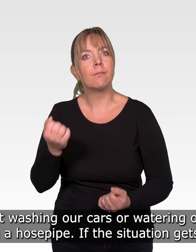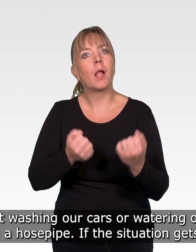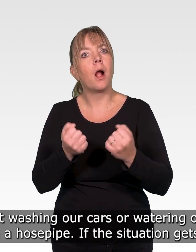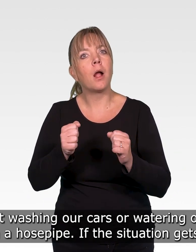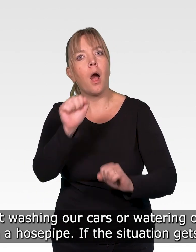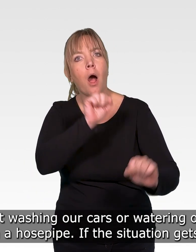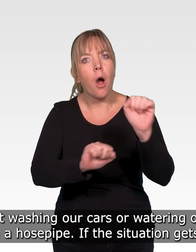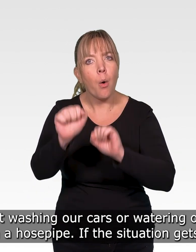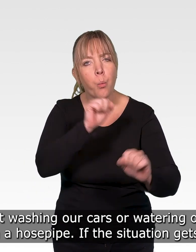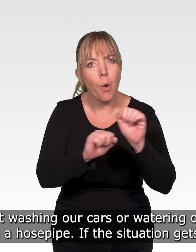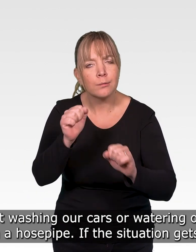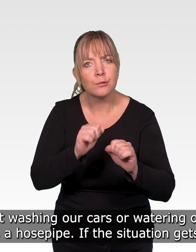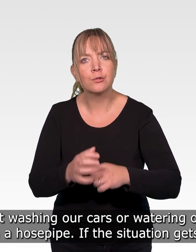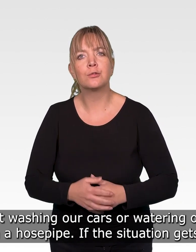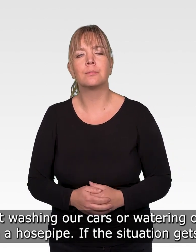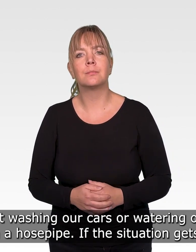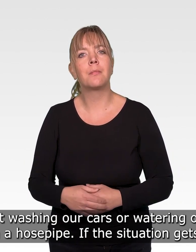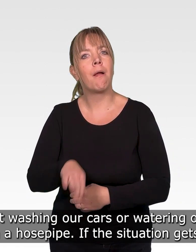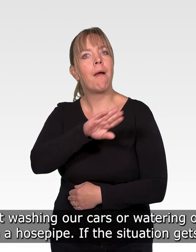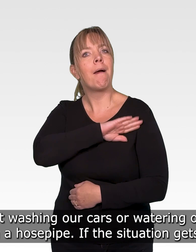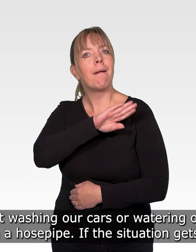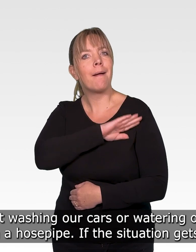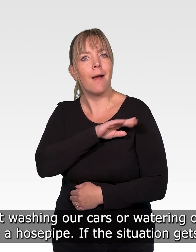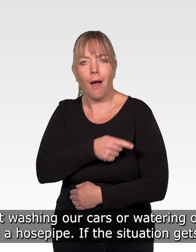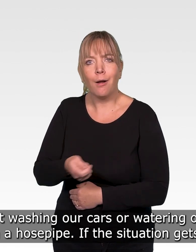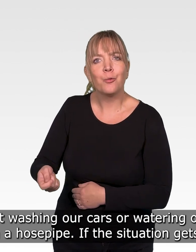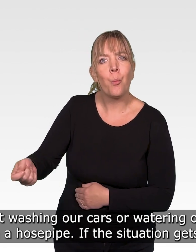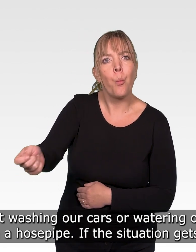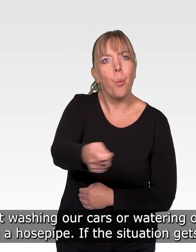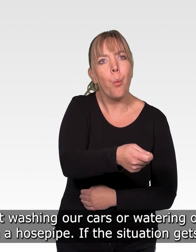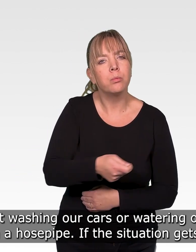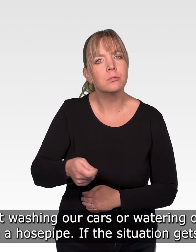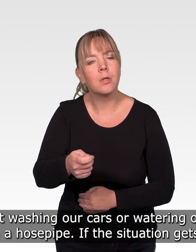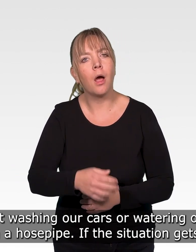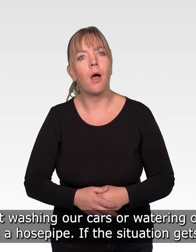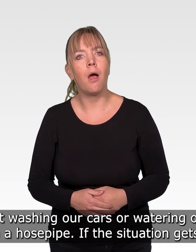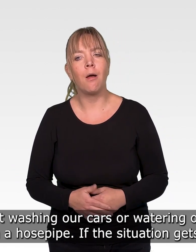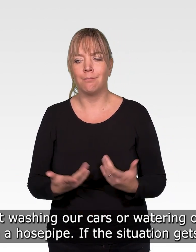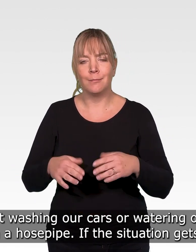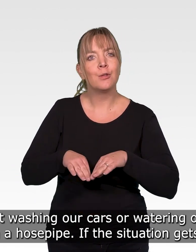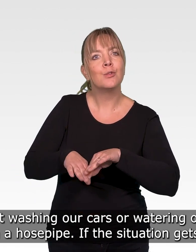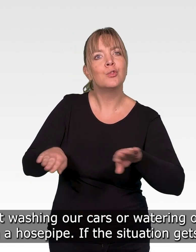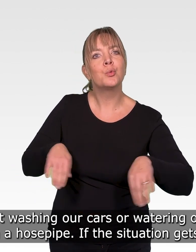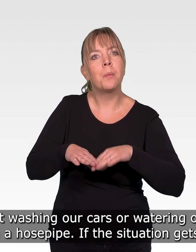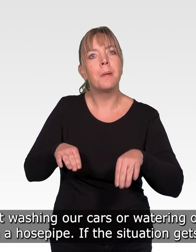by not washing our cars or watering our gardens or filling pools with a hose pipe.